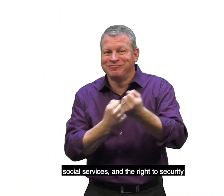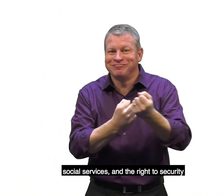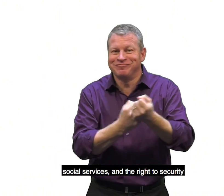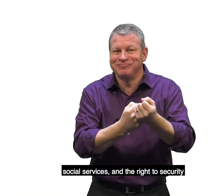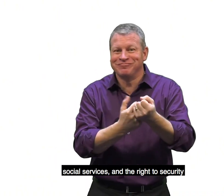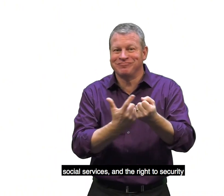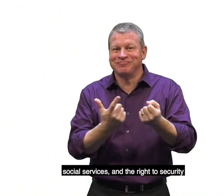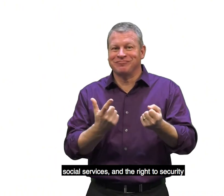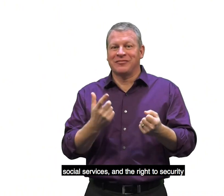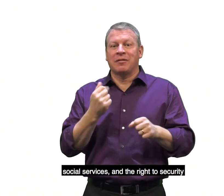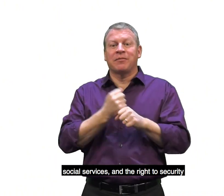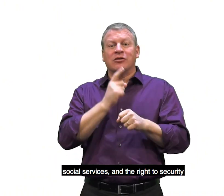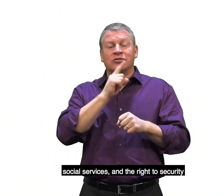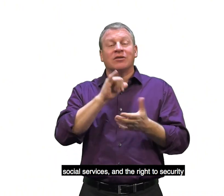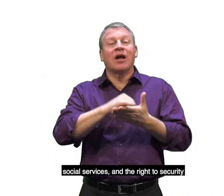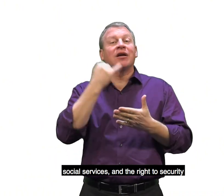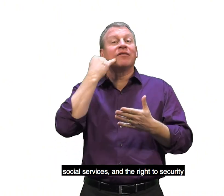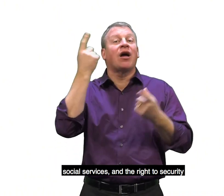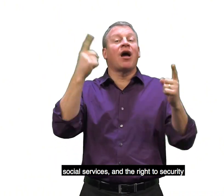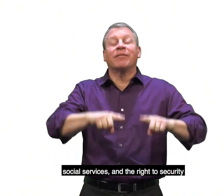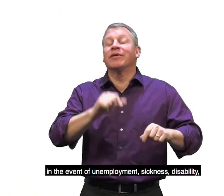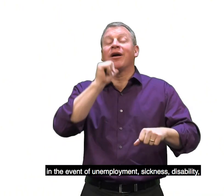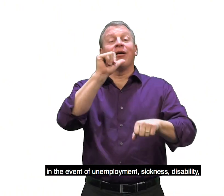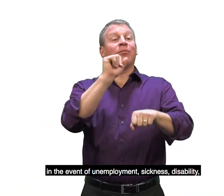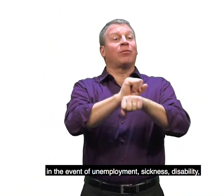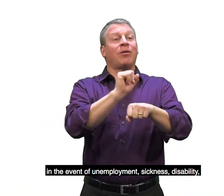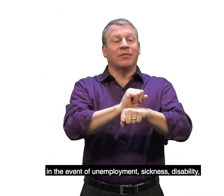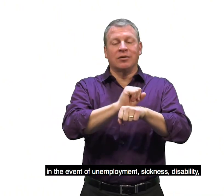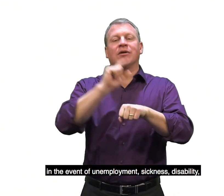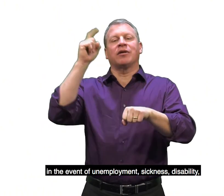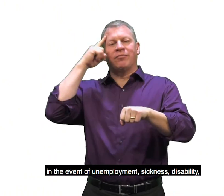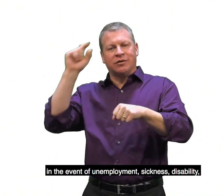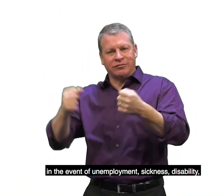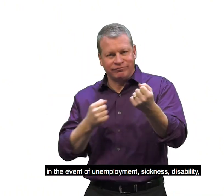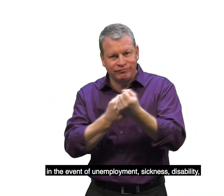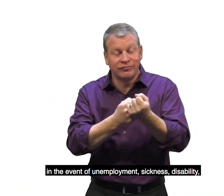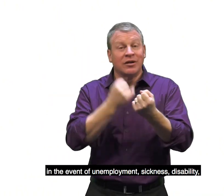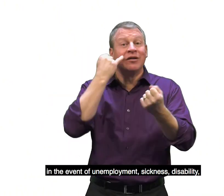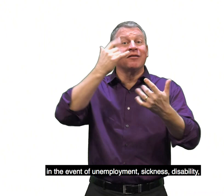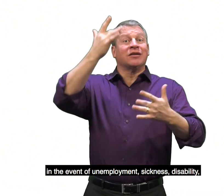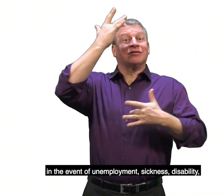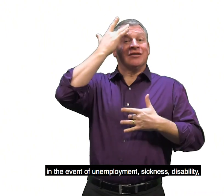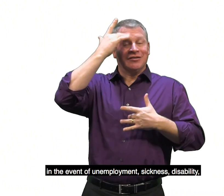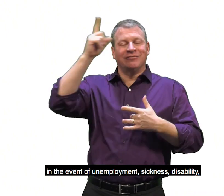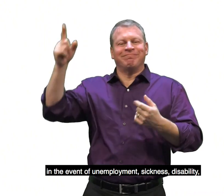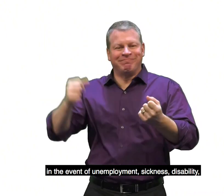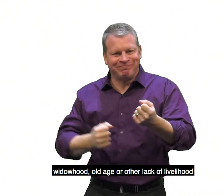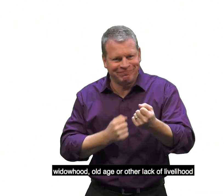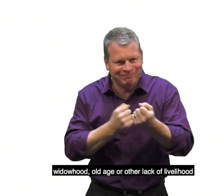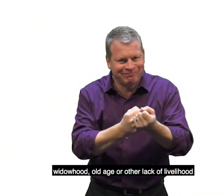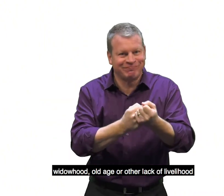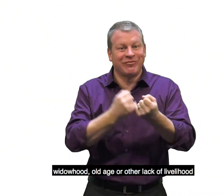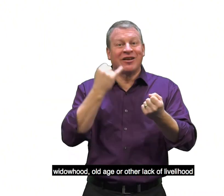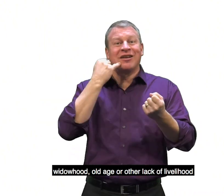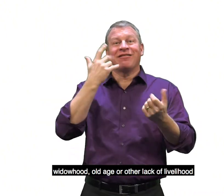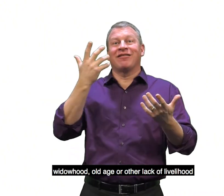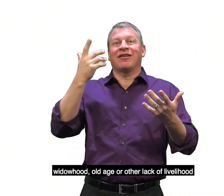services, and the right to security in the event of unemployment, sickness, disability, widowhood,